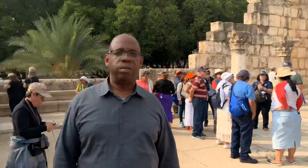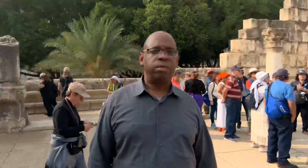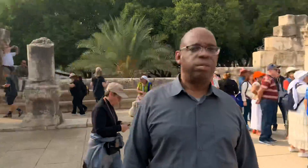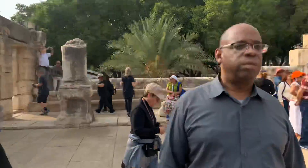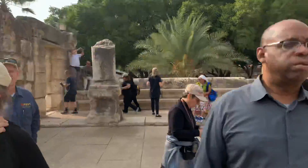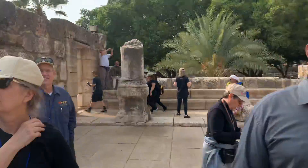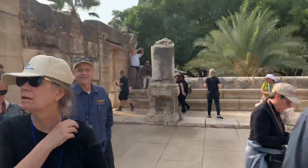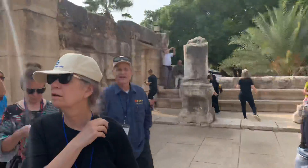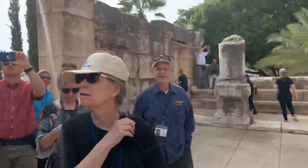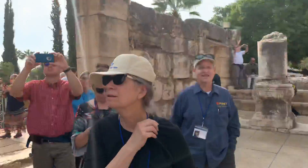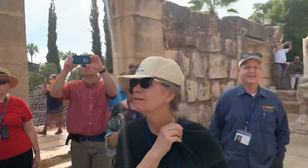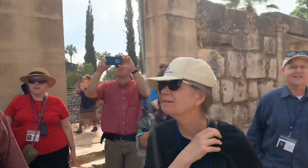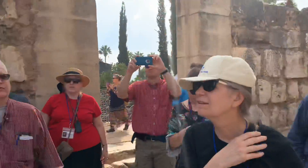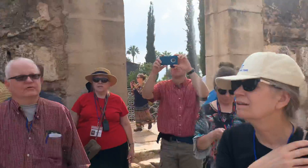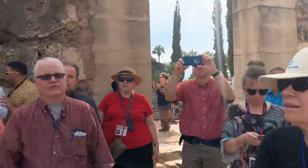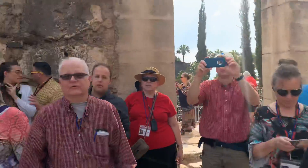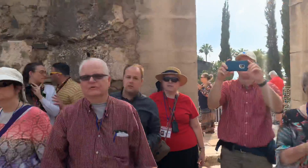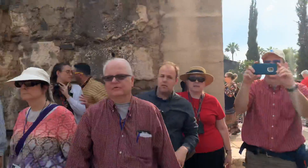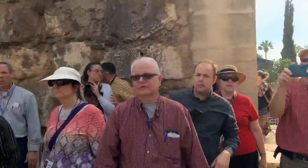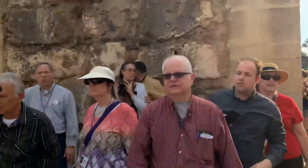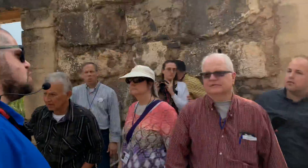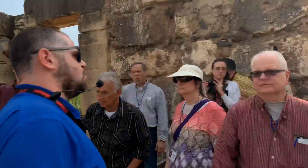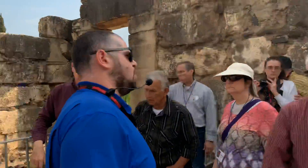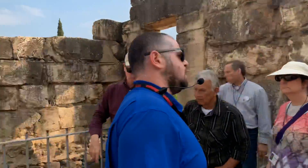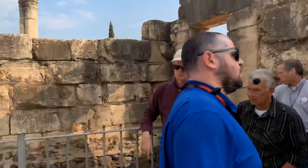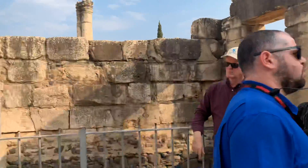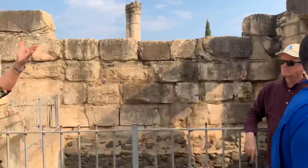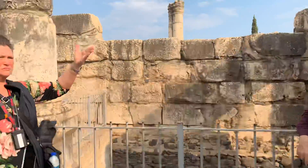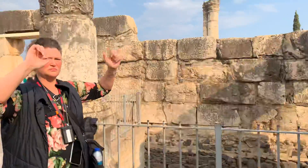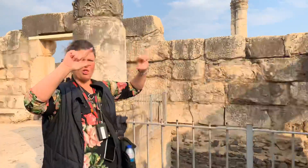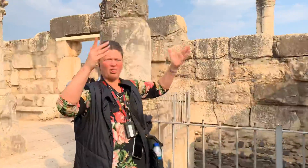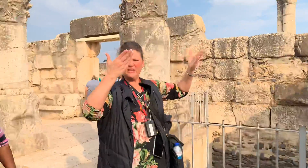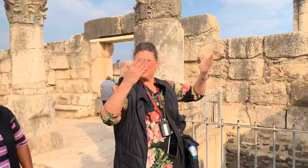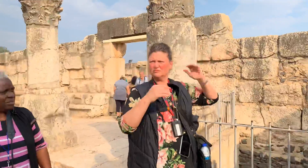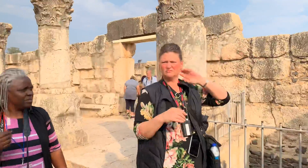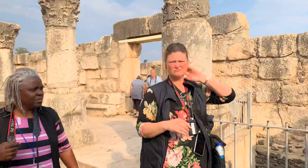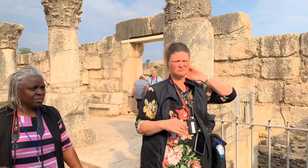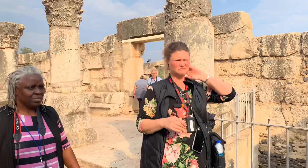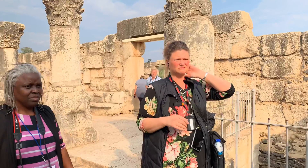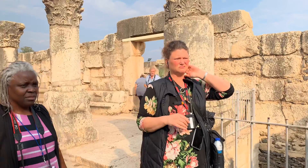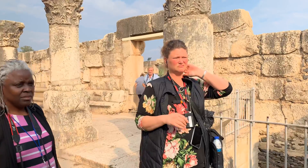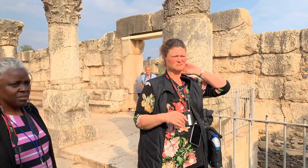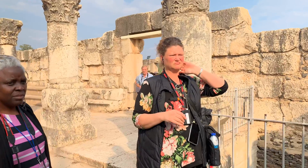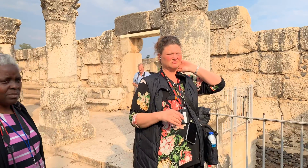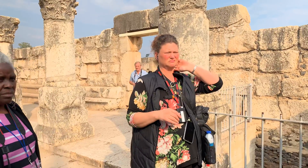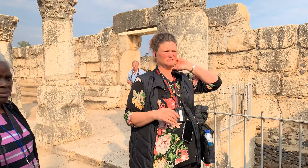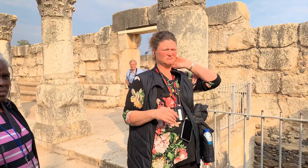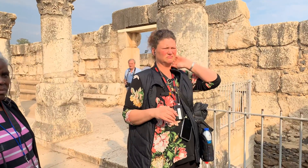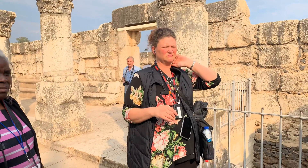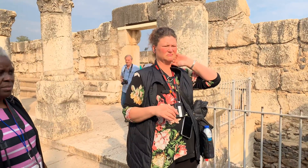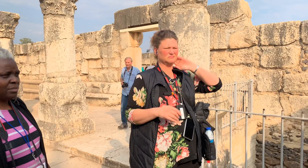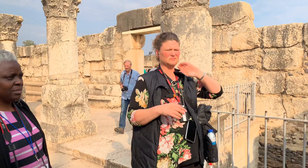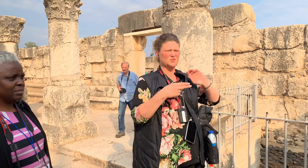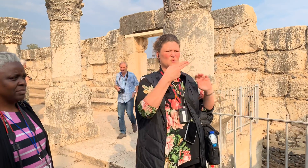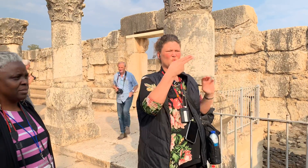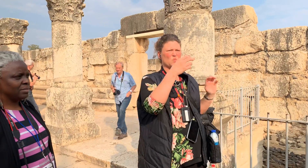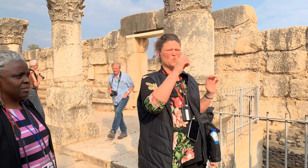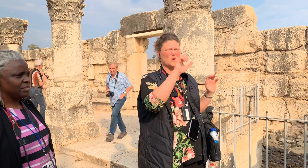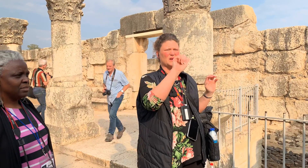Okay, we're almost here, right? We're almost all here. Where is Heather? Heather?